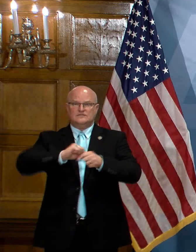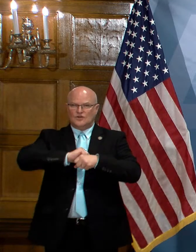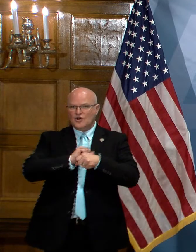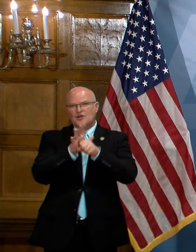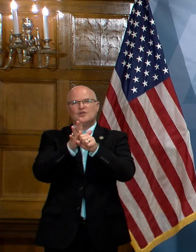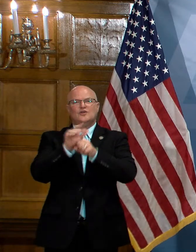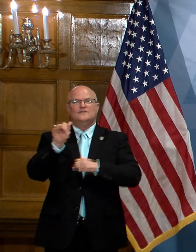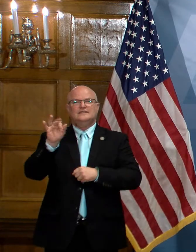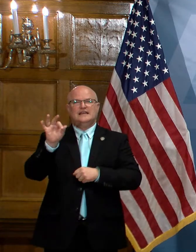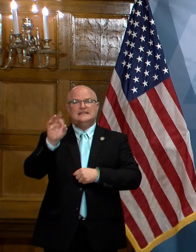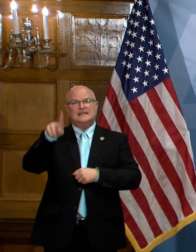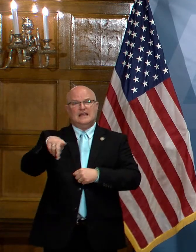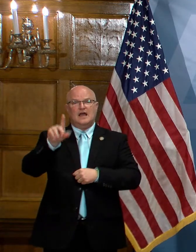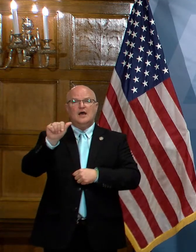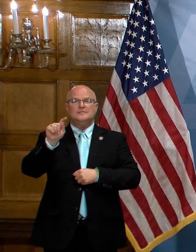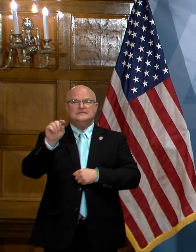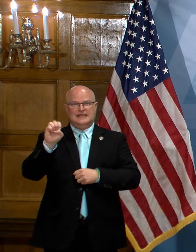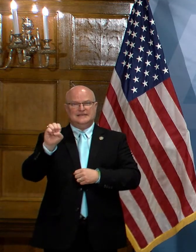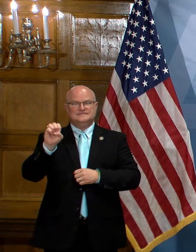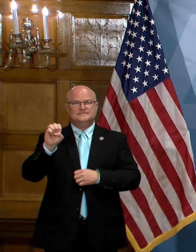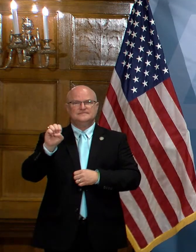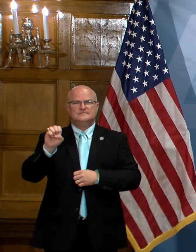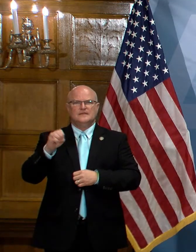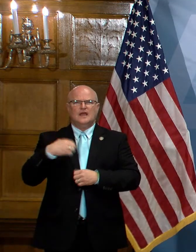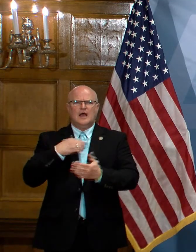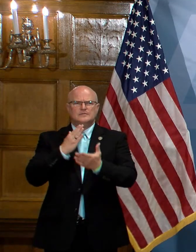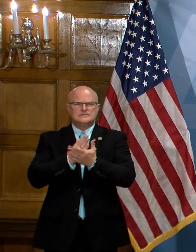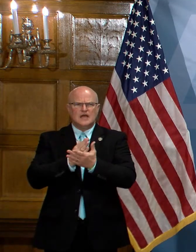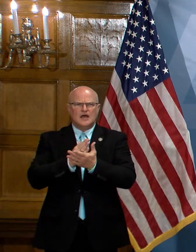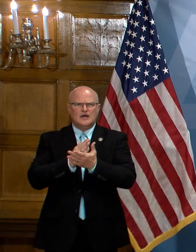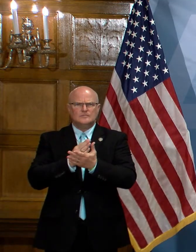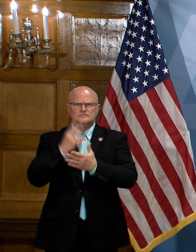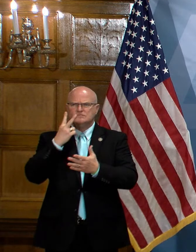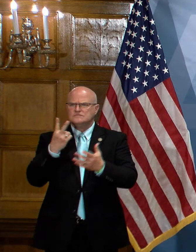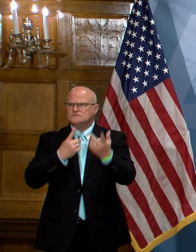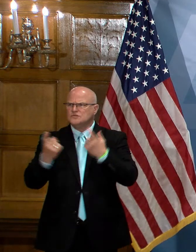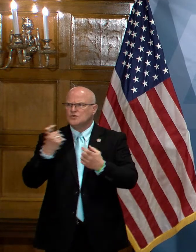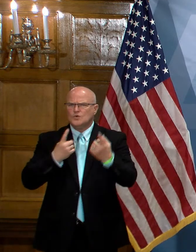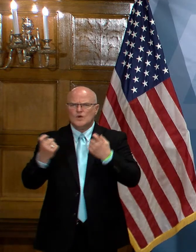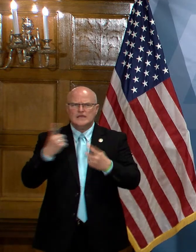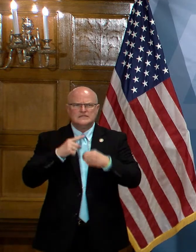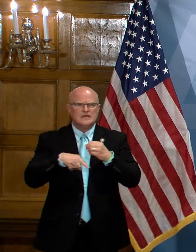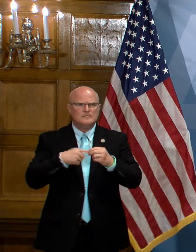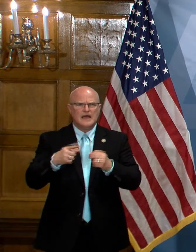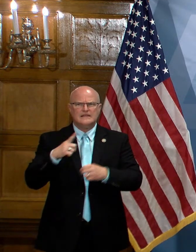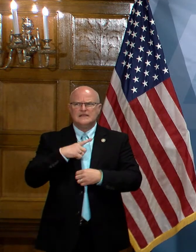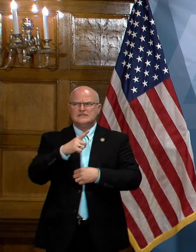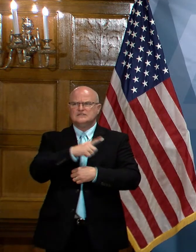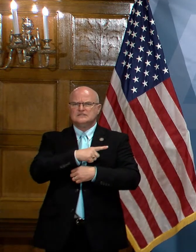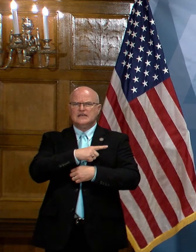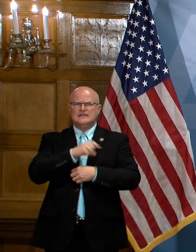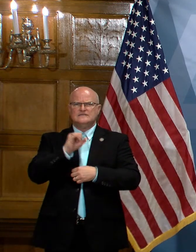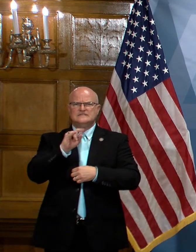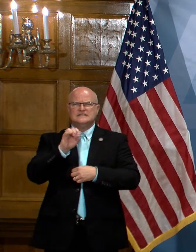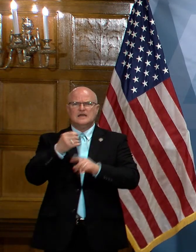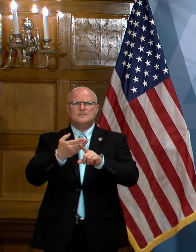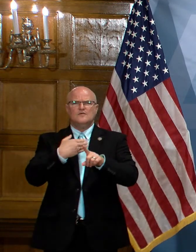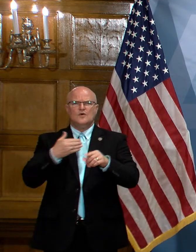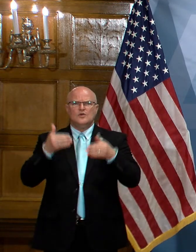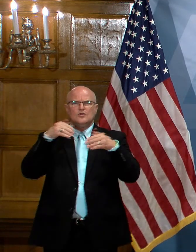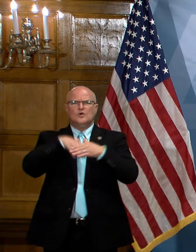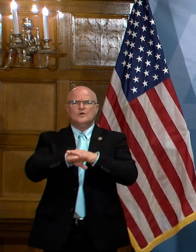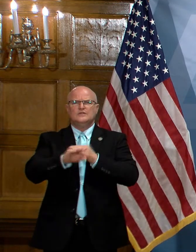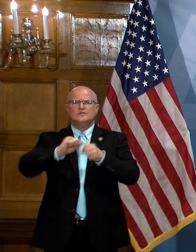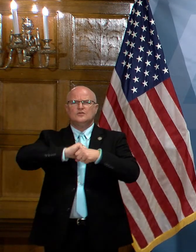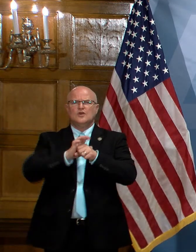COVID update. Let me stop though, just to see if there's any questions in regards to the legislative side of this before we go